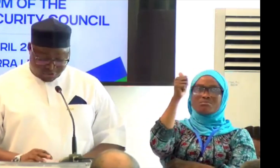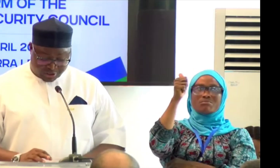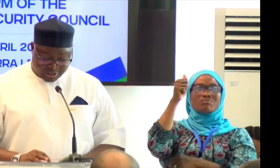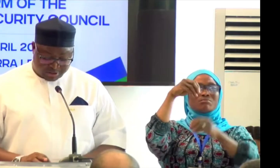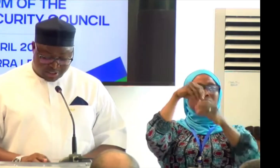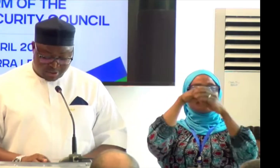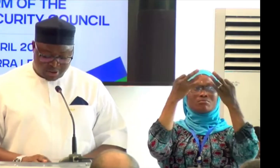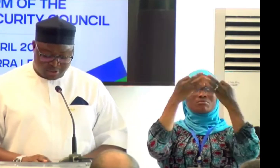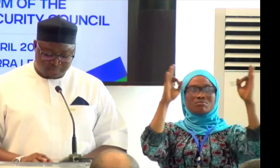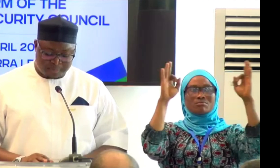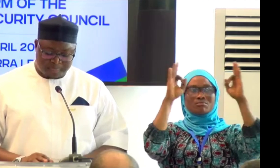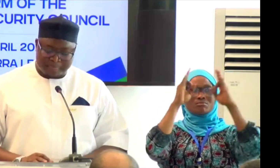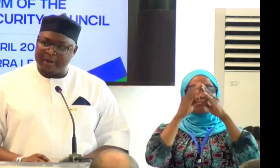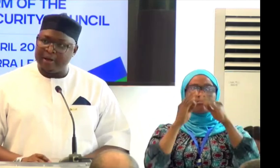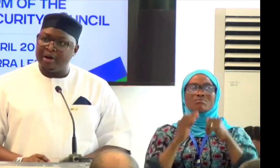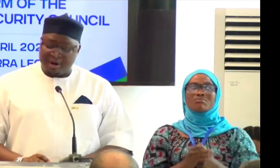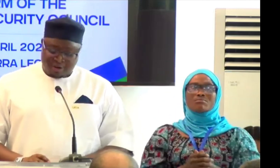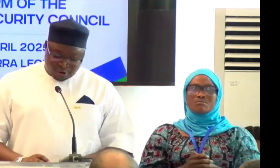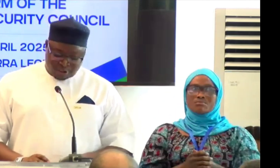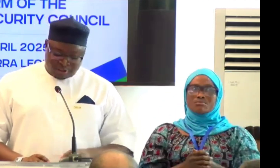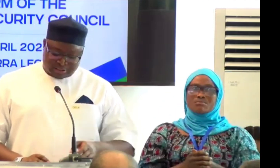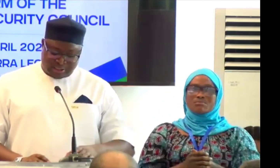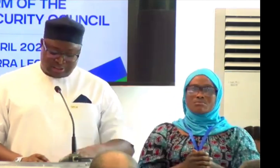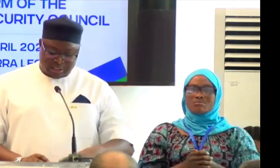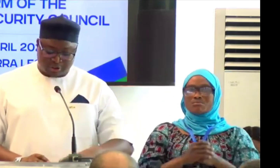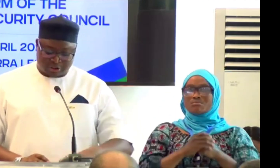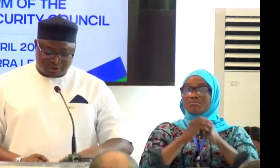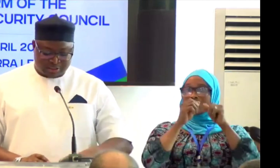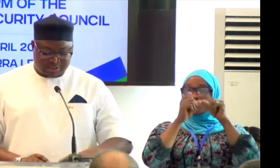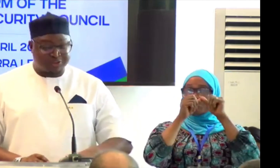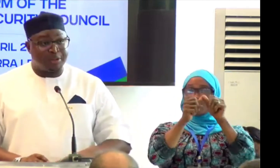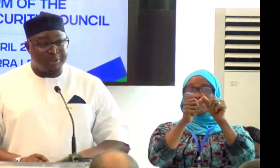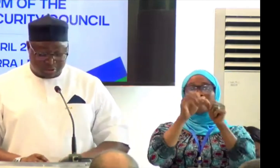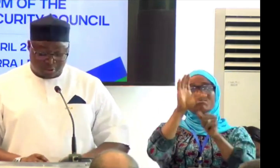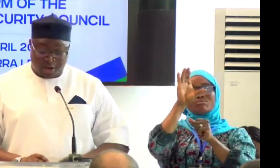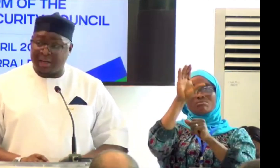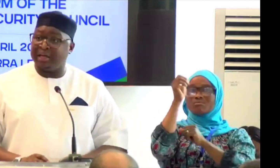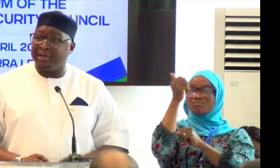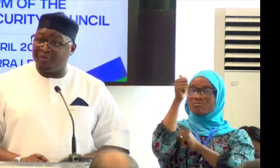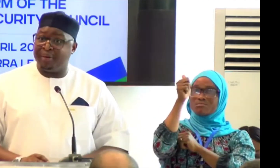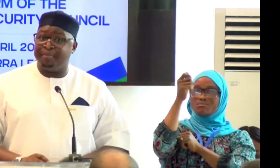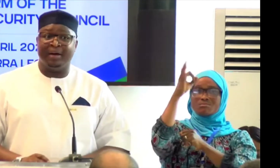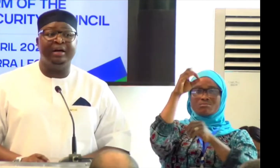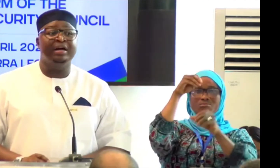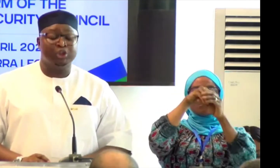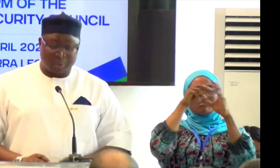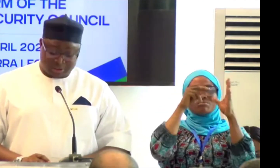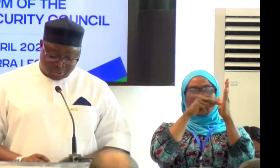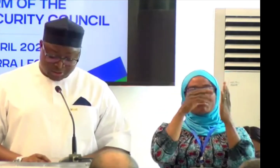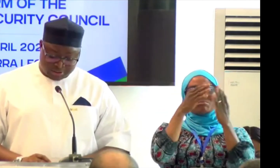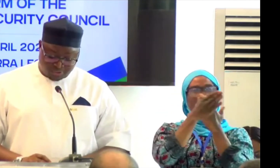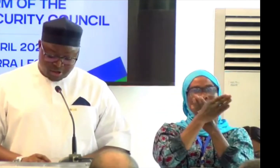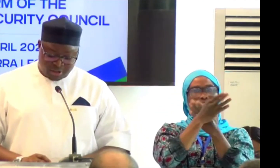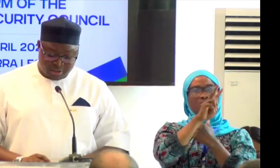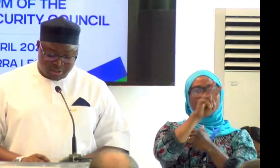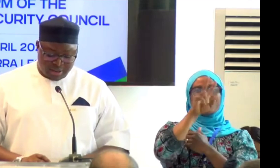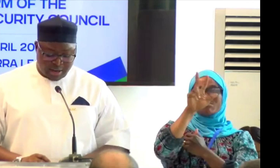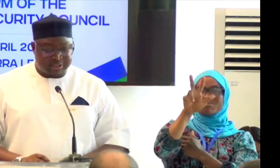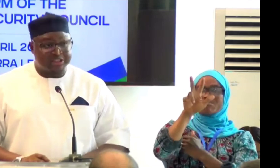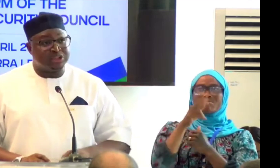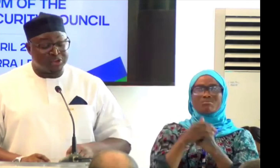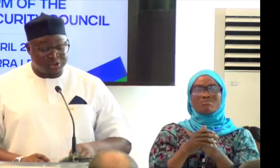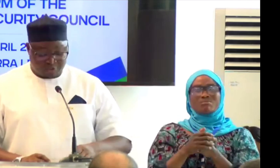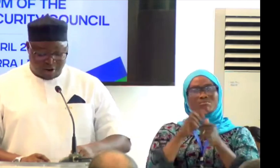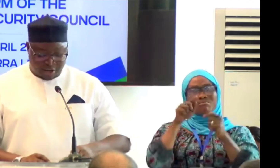in Freetown, Sierra Leone. Following the C10 Consultative Summit in Oyala in November 2023,